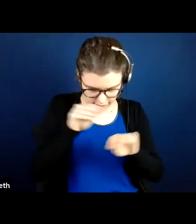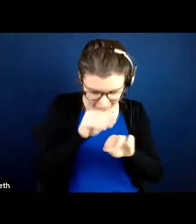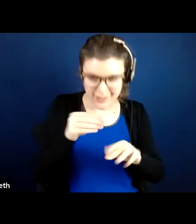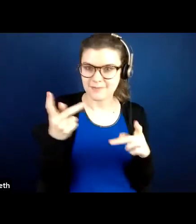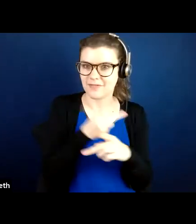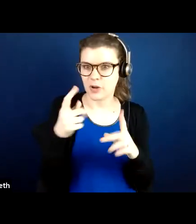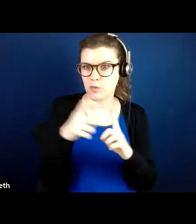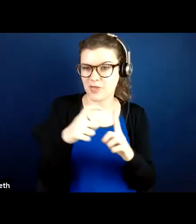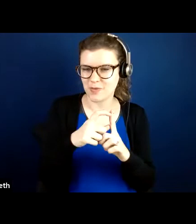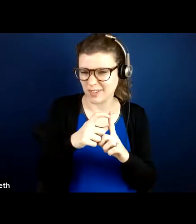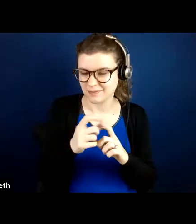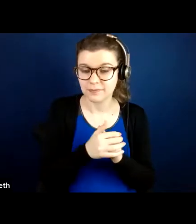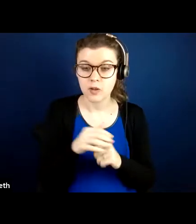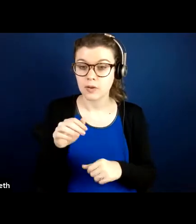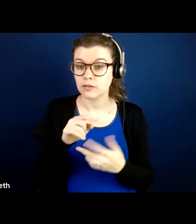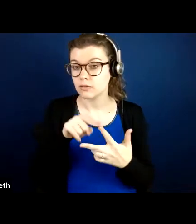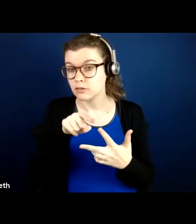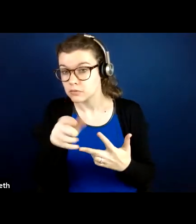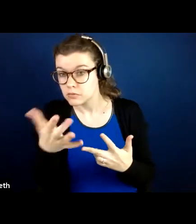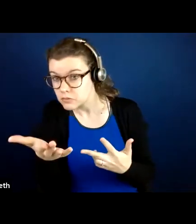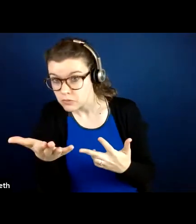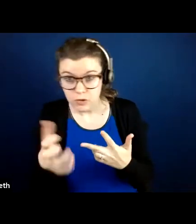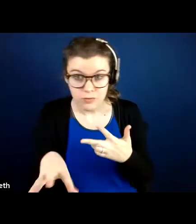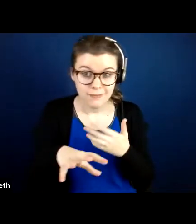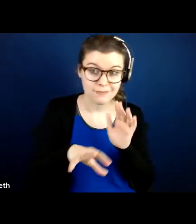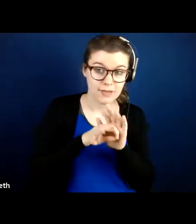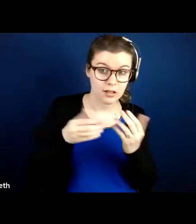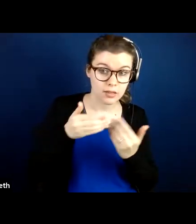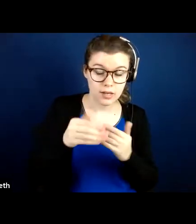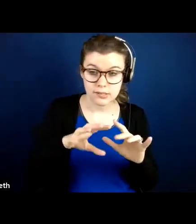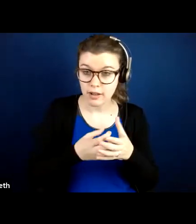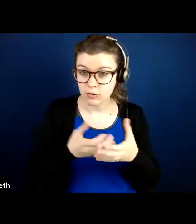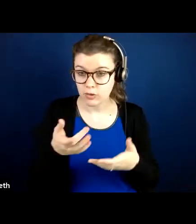get to choose the next category.